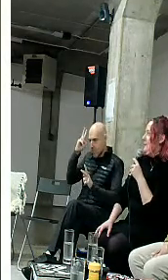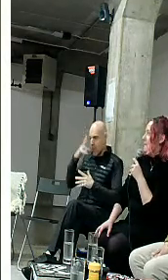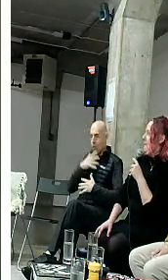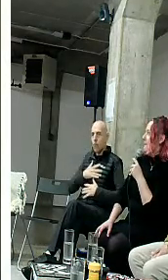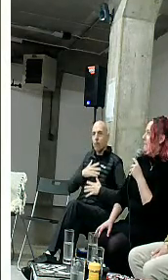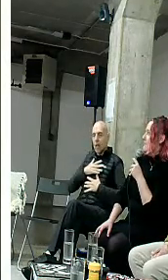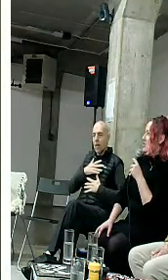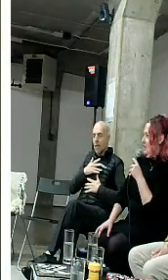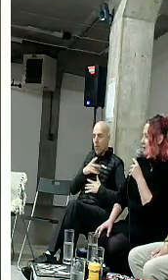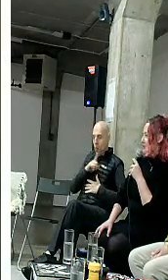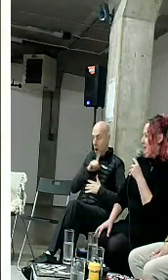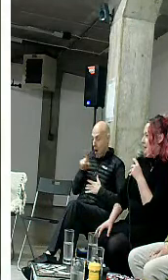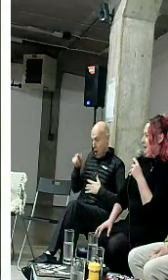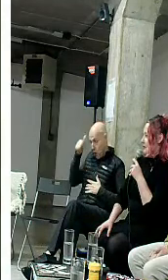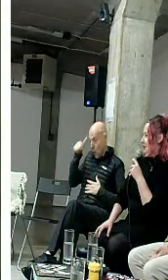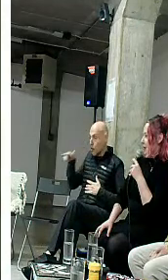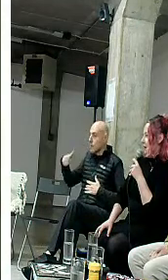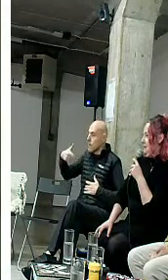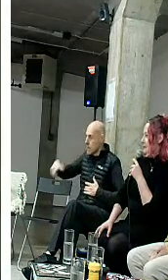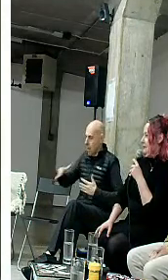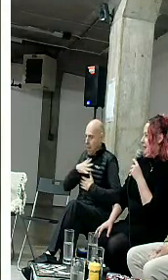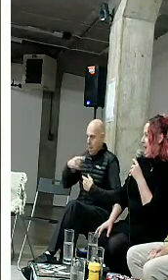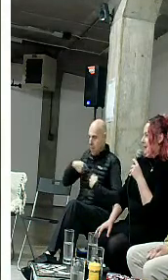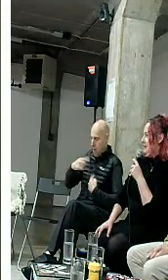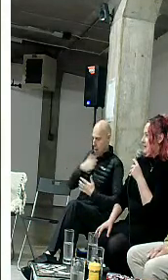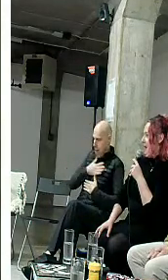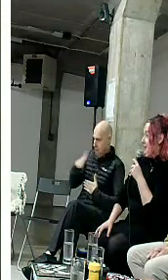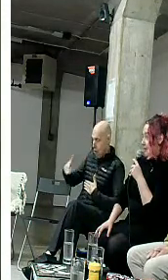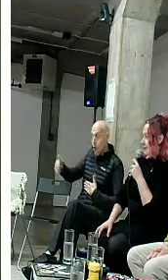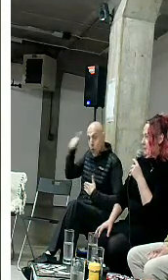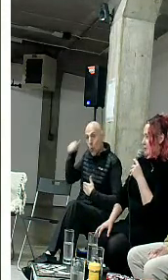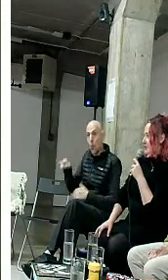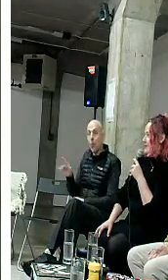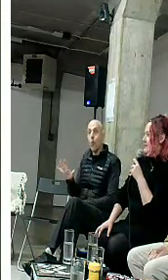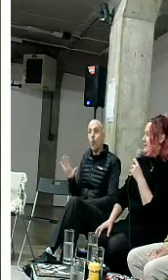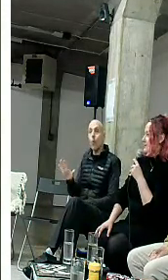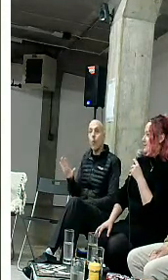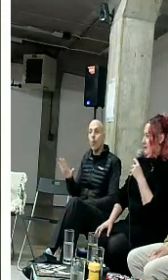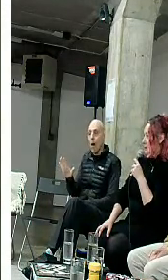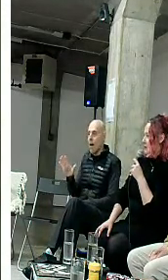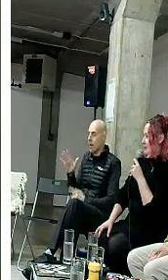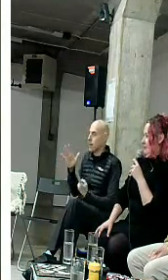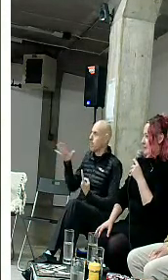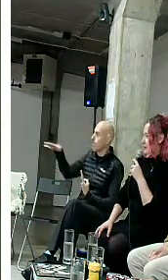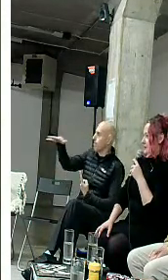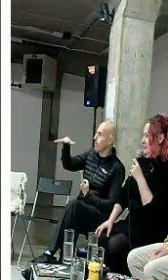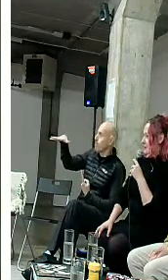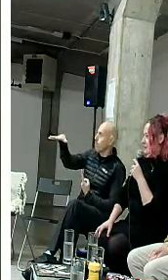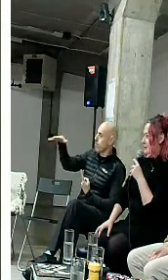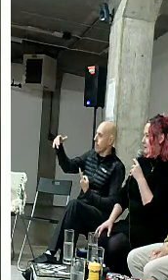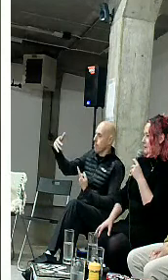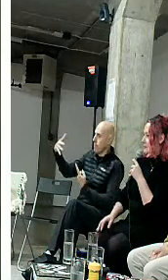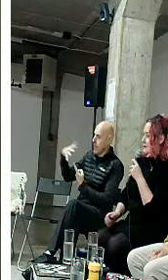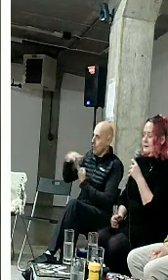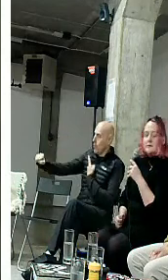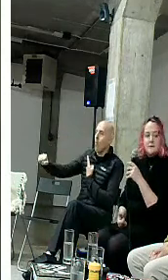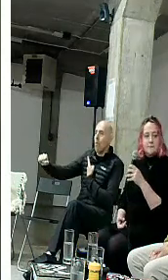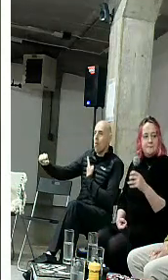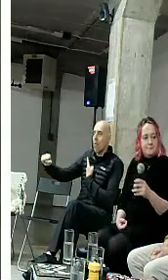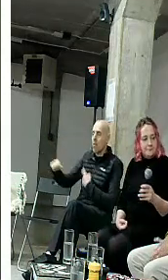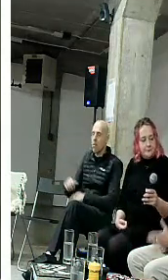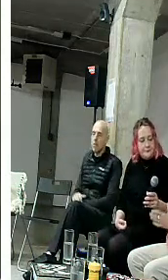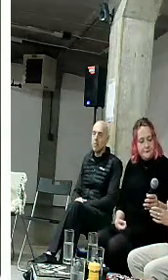that she loved me and I loved her, and outside forces stole her from me.